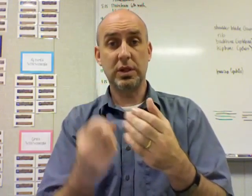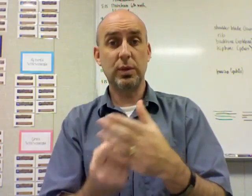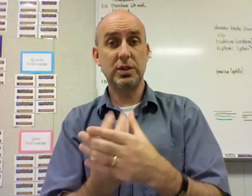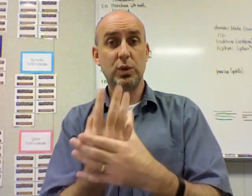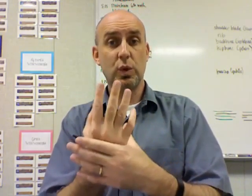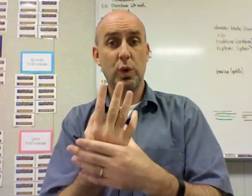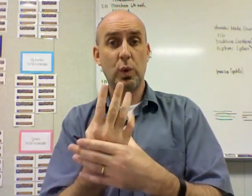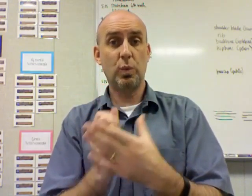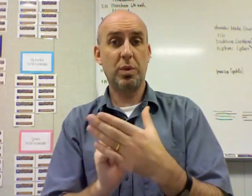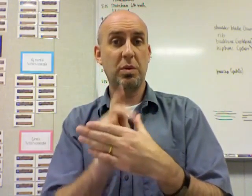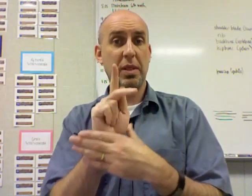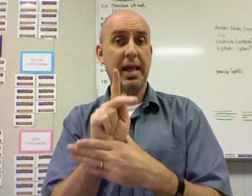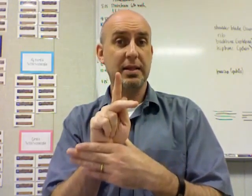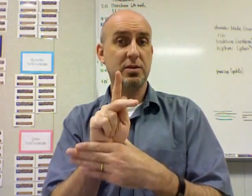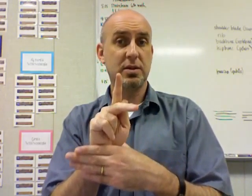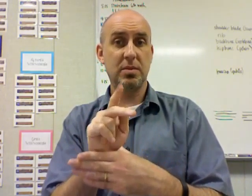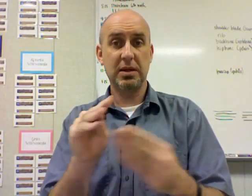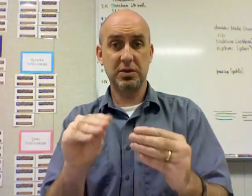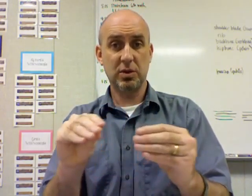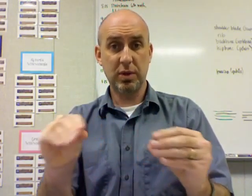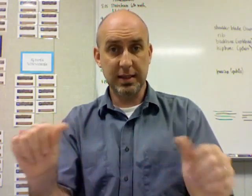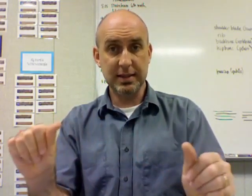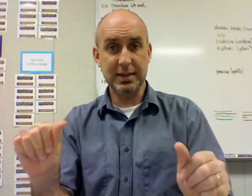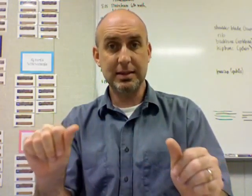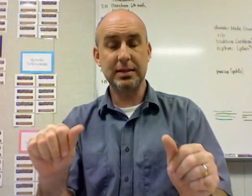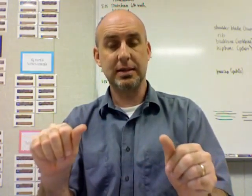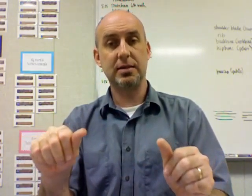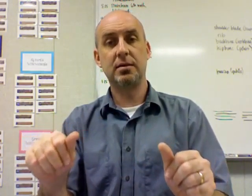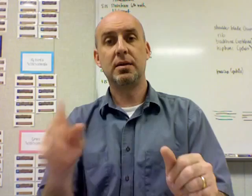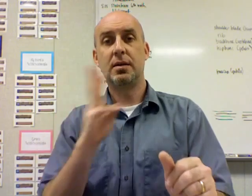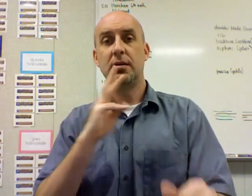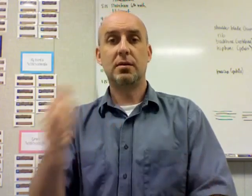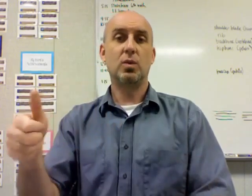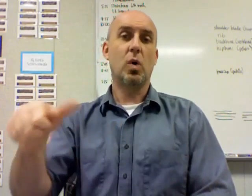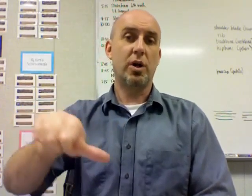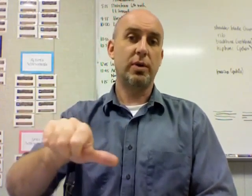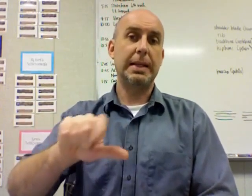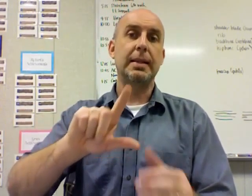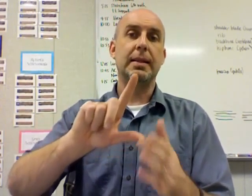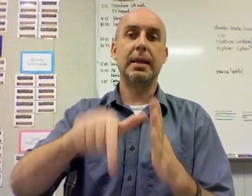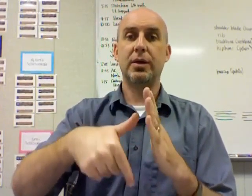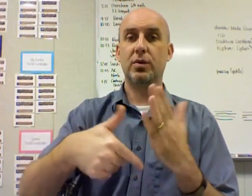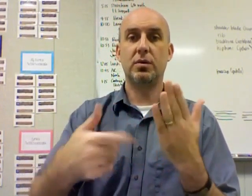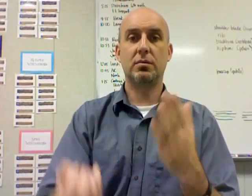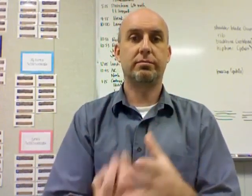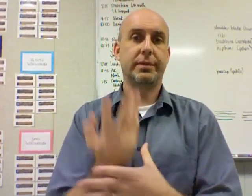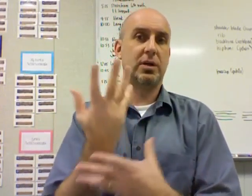ready to grow, maybe plants or something. So you plant the seeds and then you water it, and then later it all